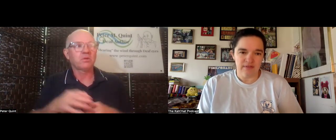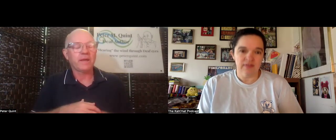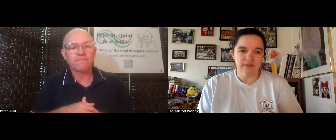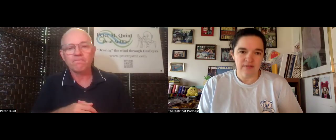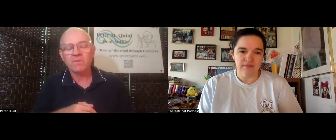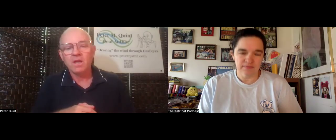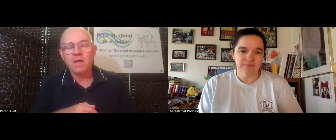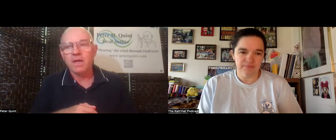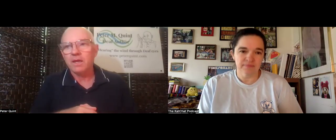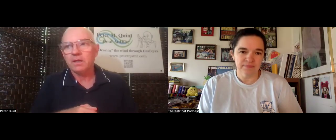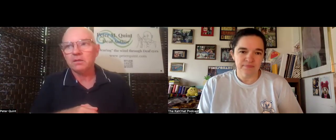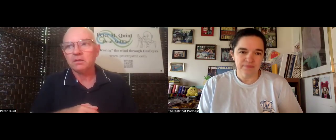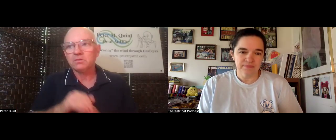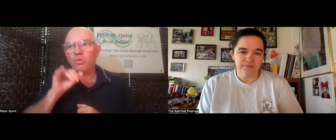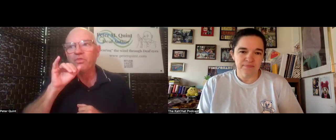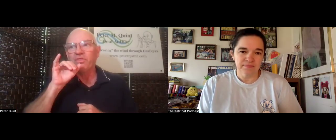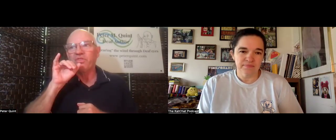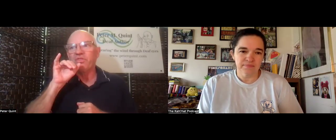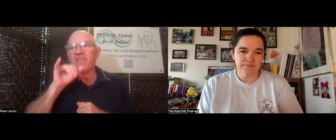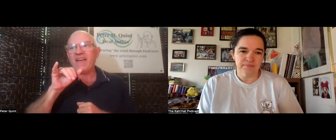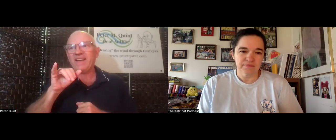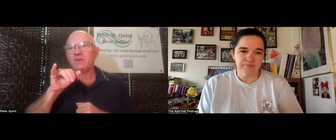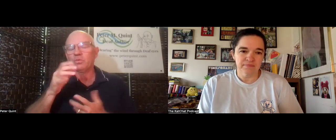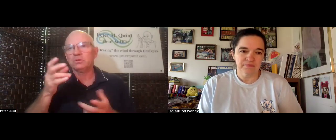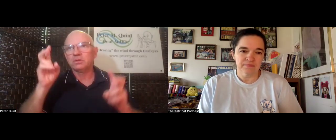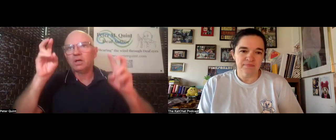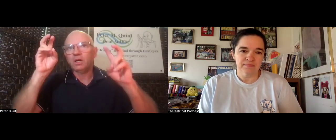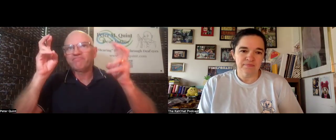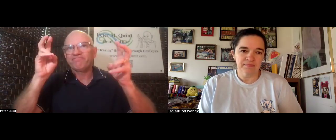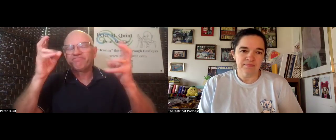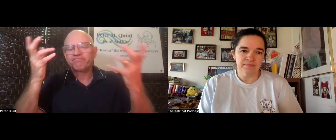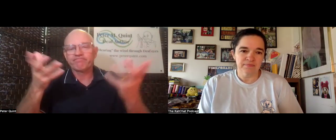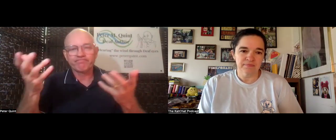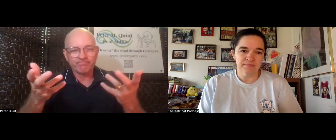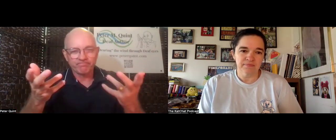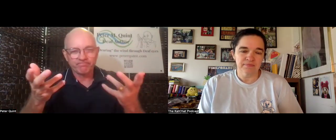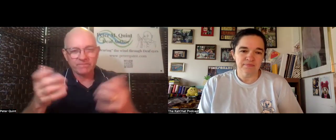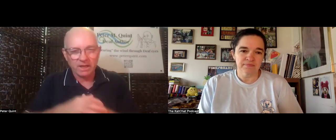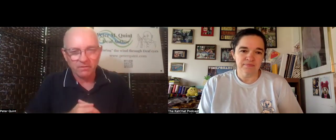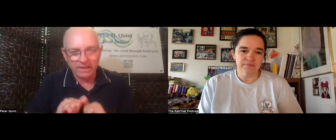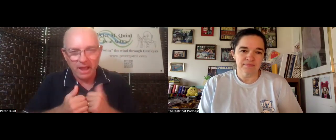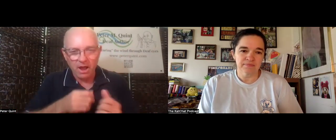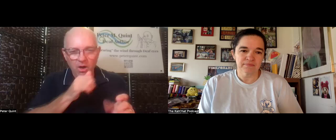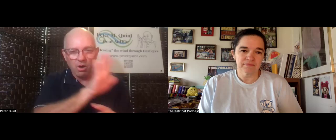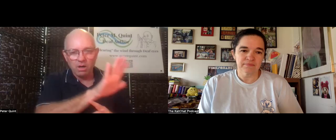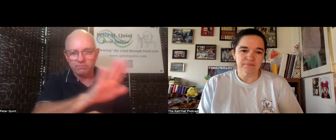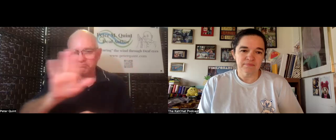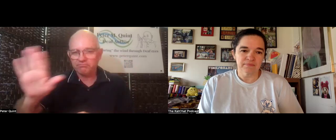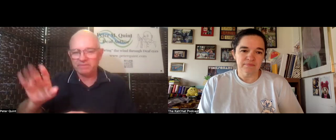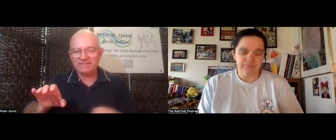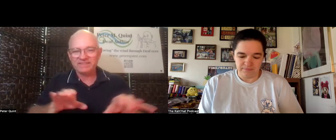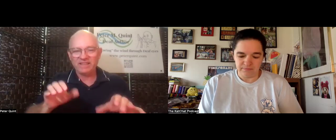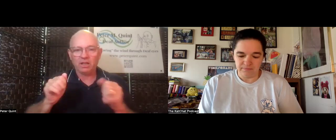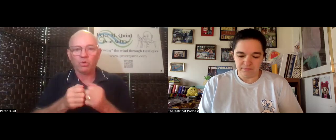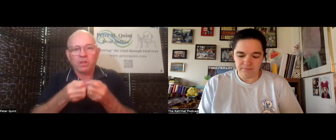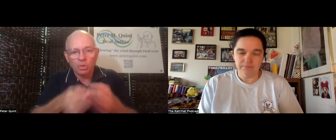loss, okay? And so that was kind of like how